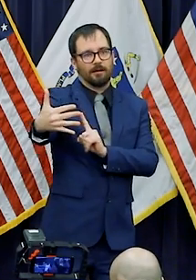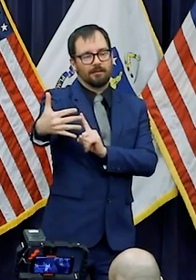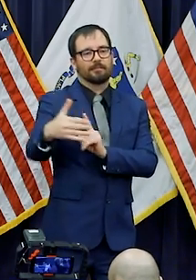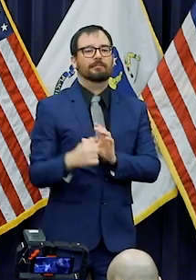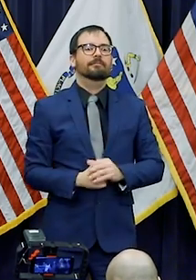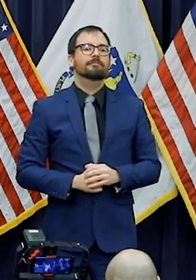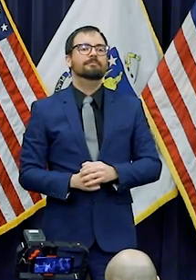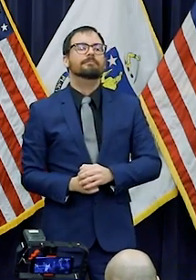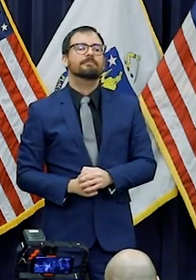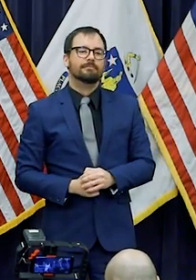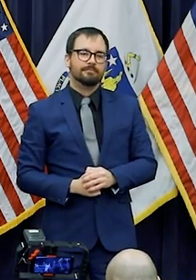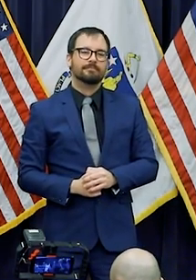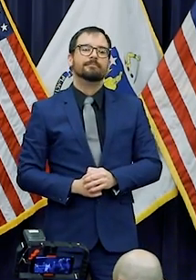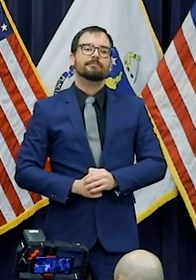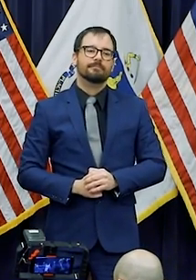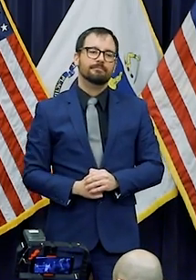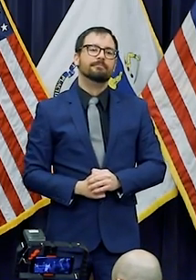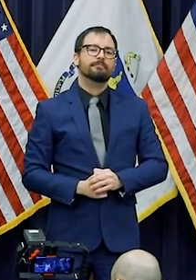needs.